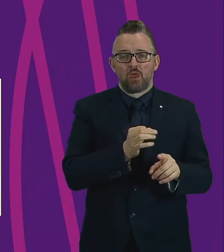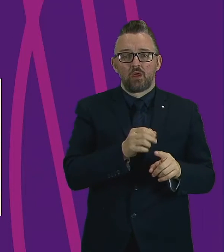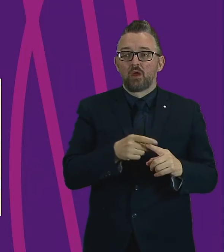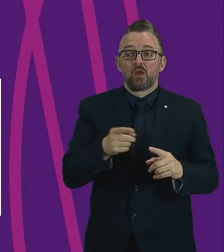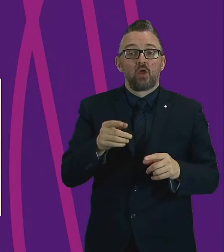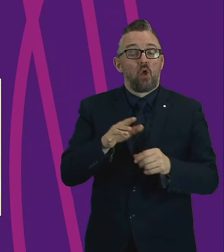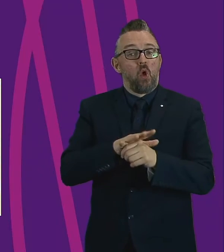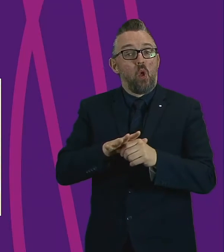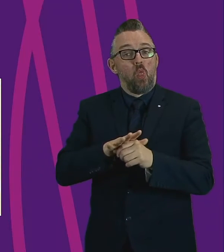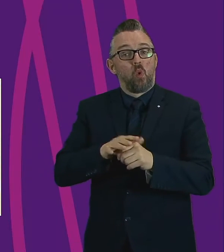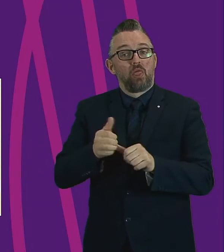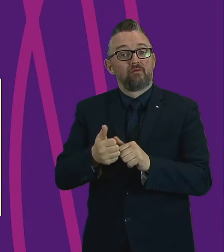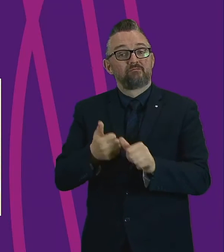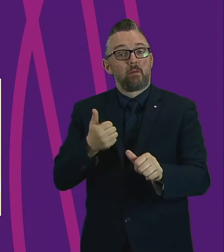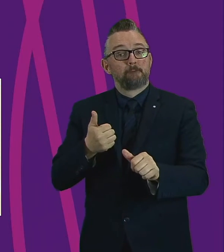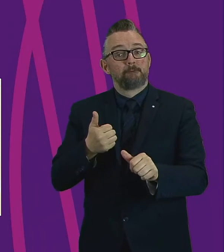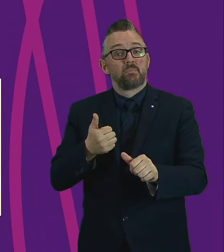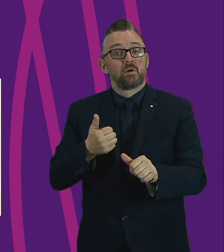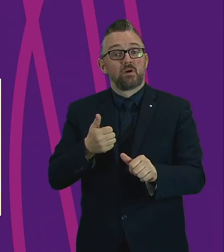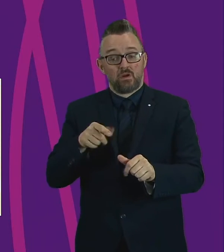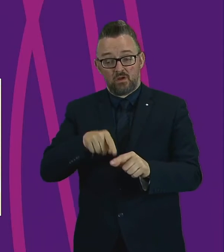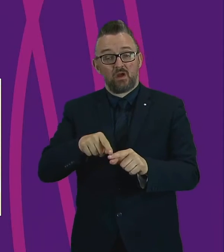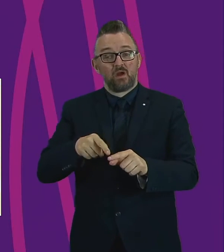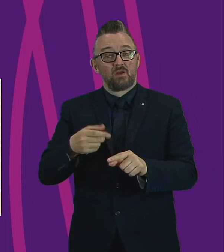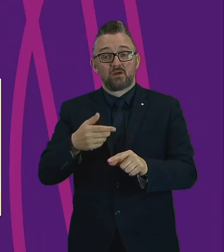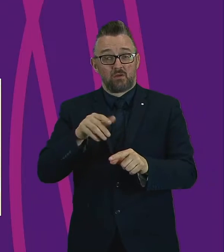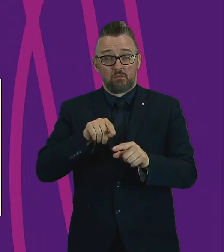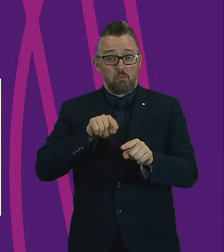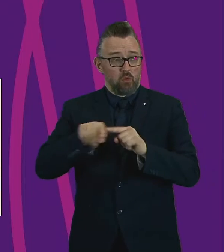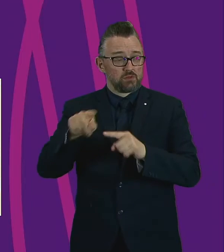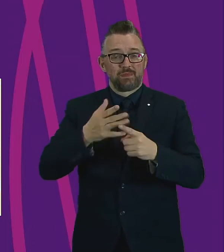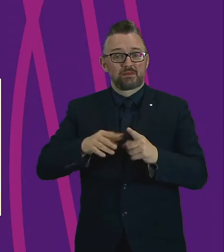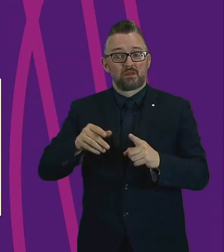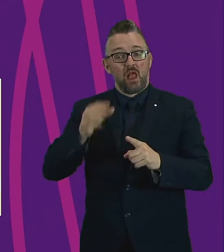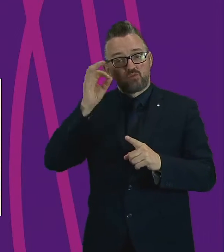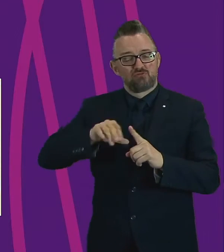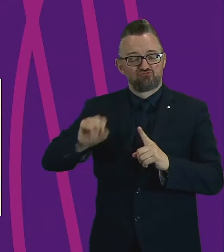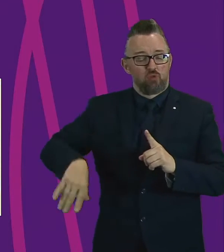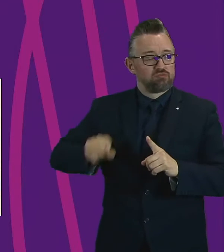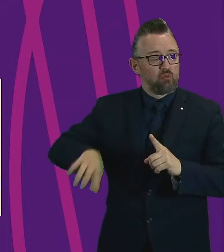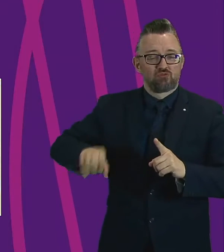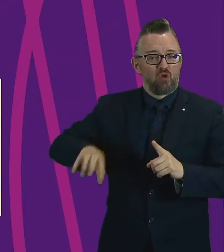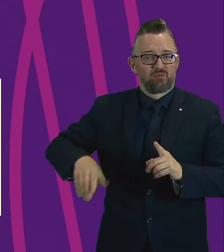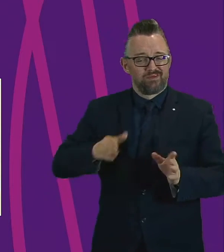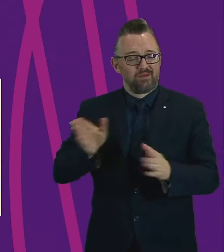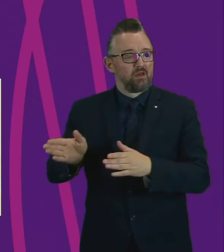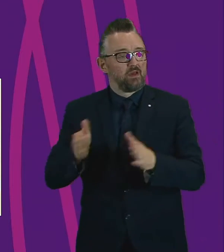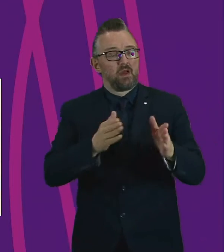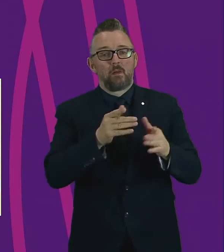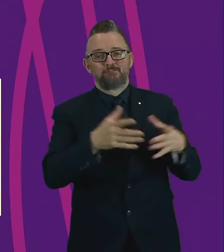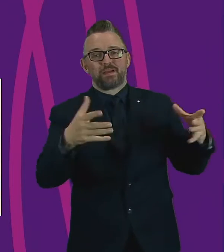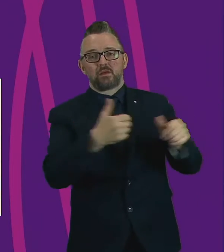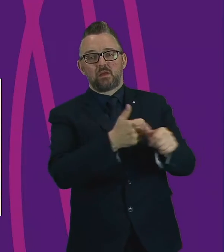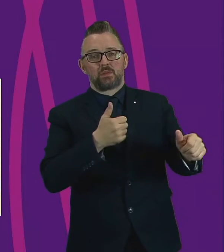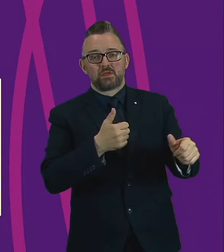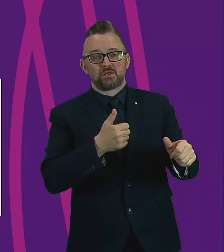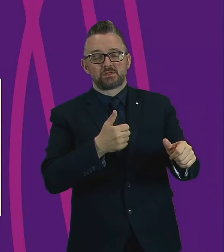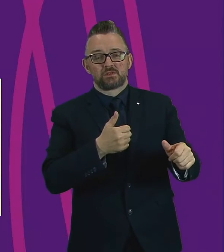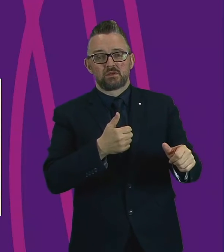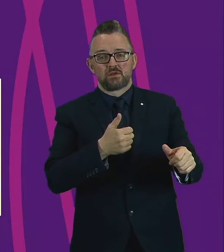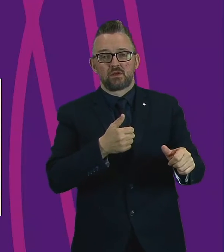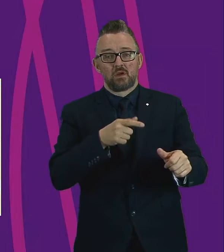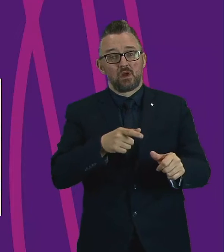been dropped to suppliers by councils since 2008. Even a modest increase in public contract